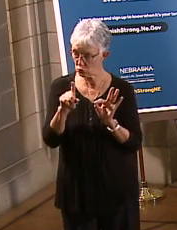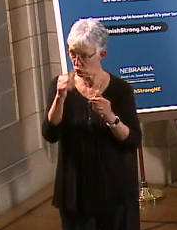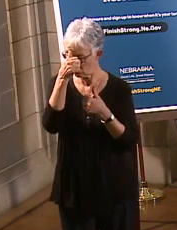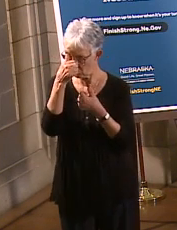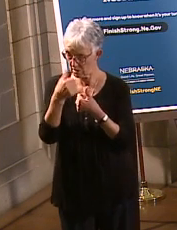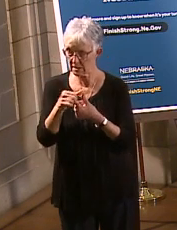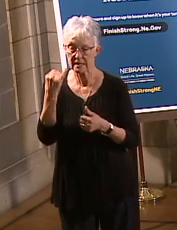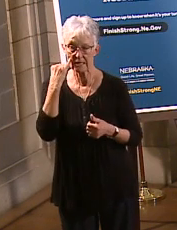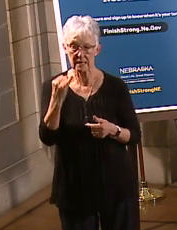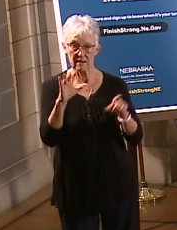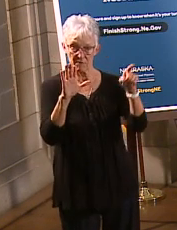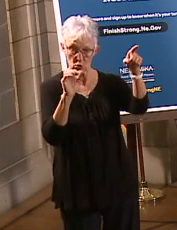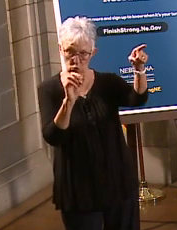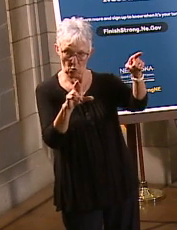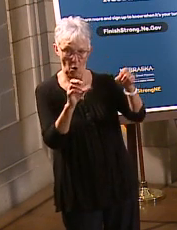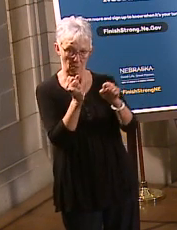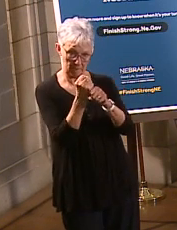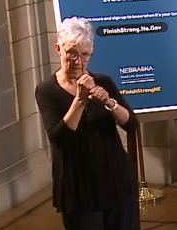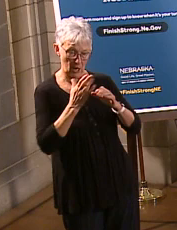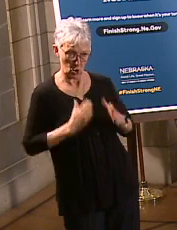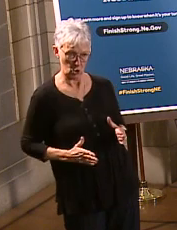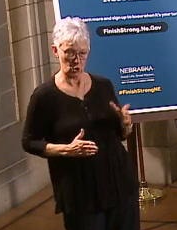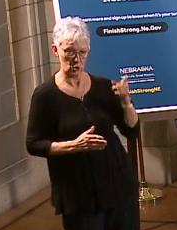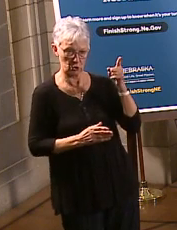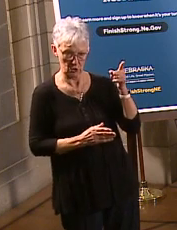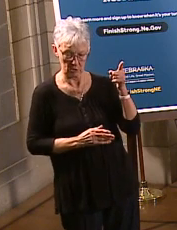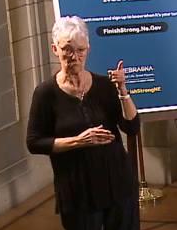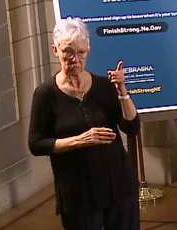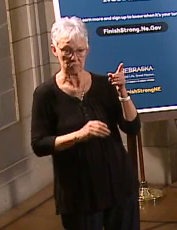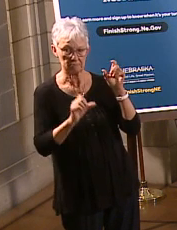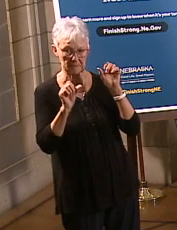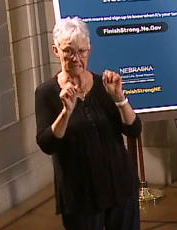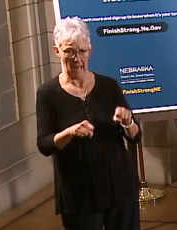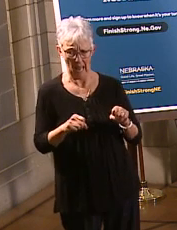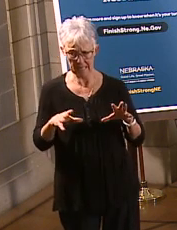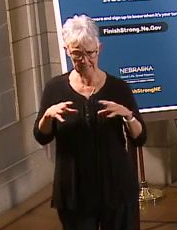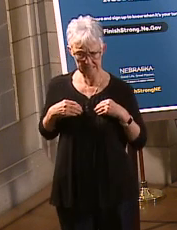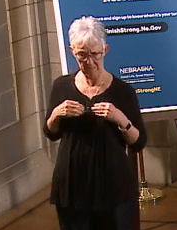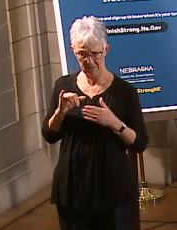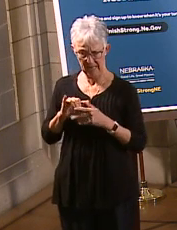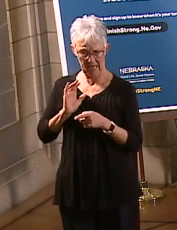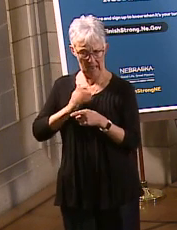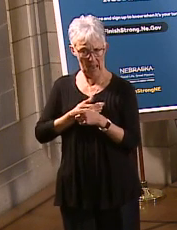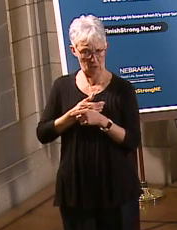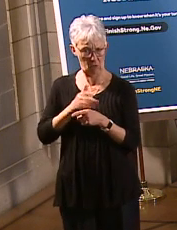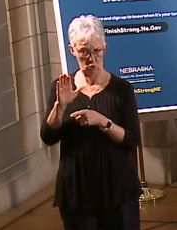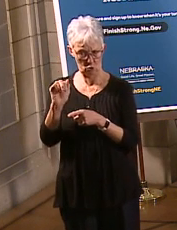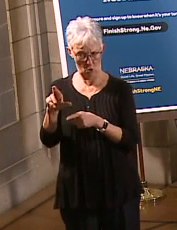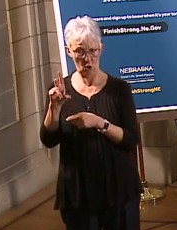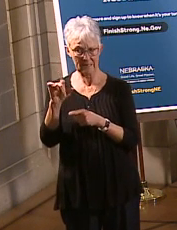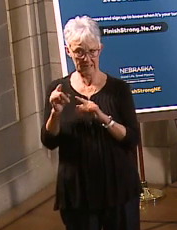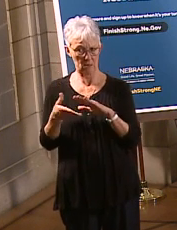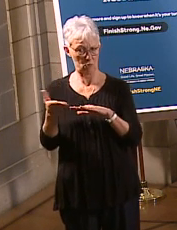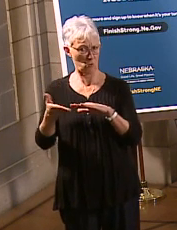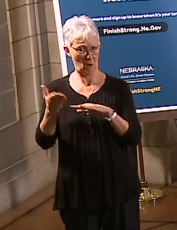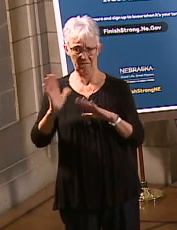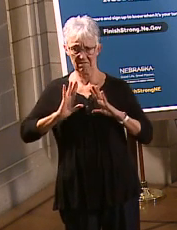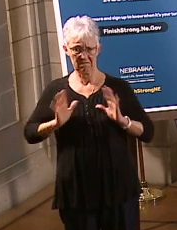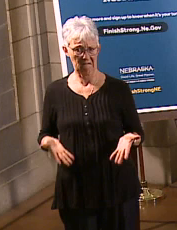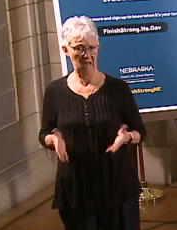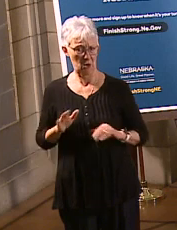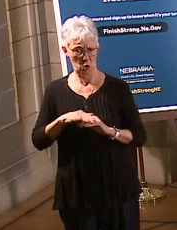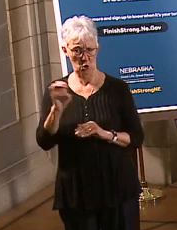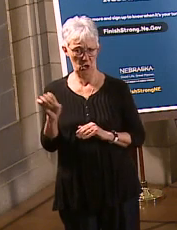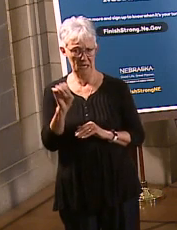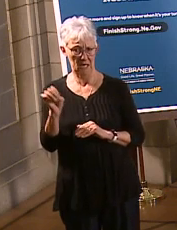get the auto manufacturers comfortable with the fact that the legacy fleet could run on E30, they would hopefully start building these